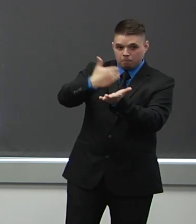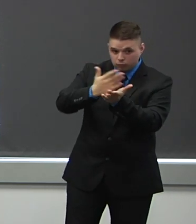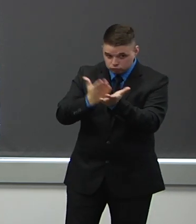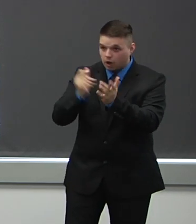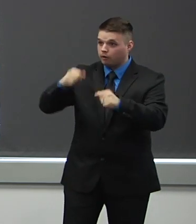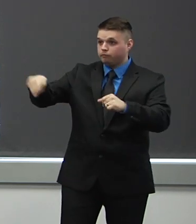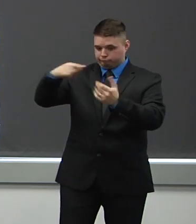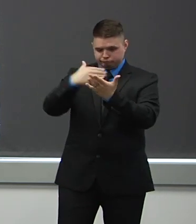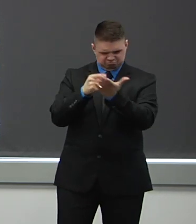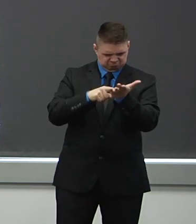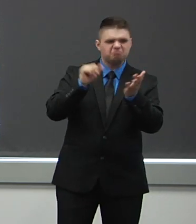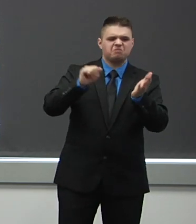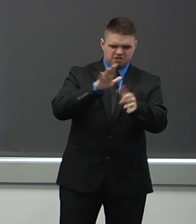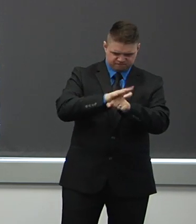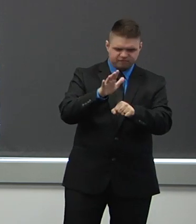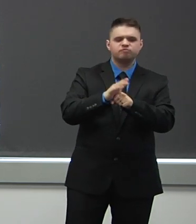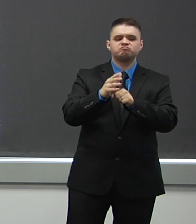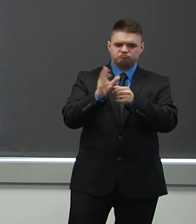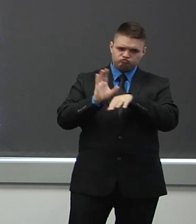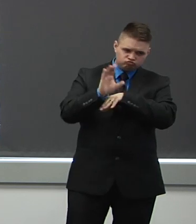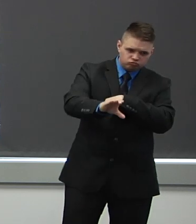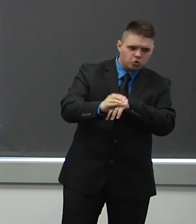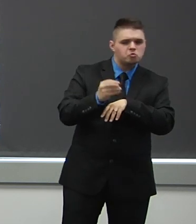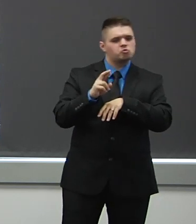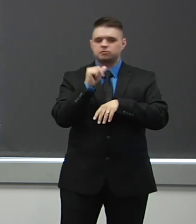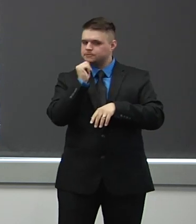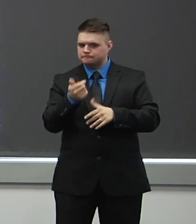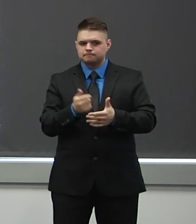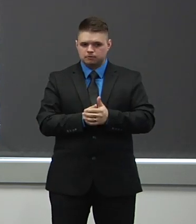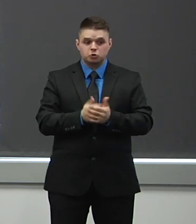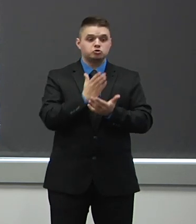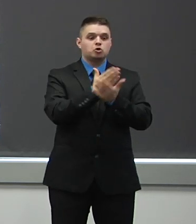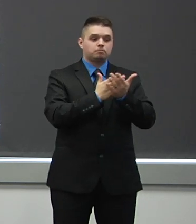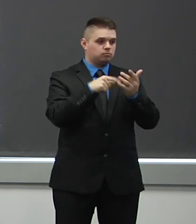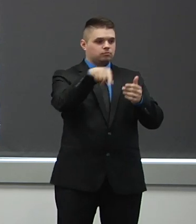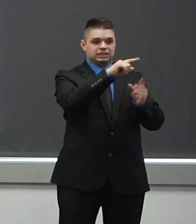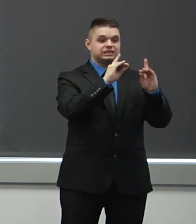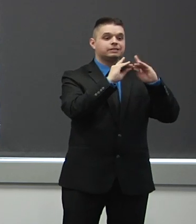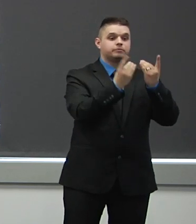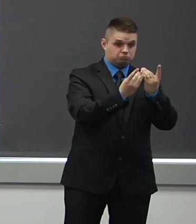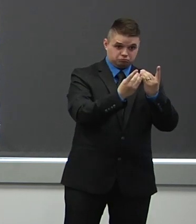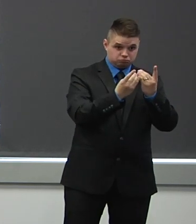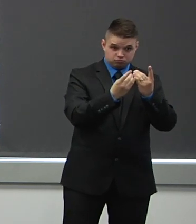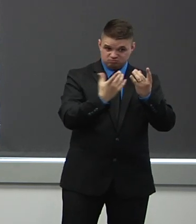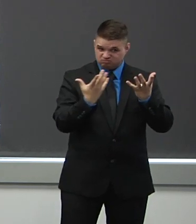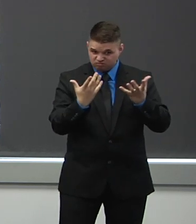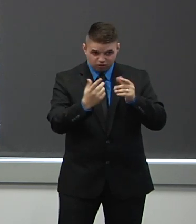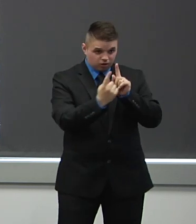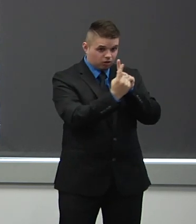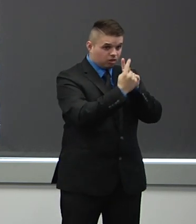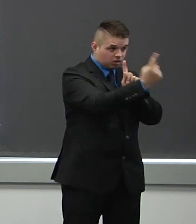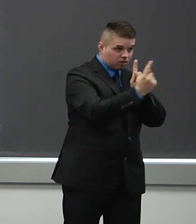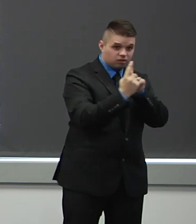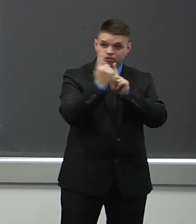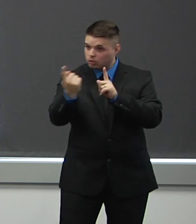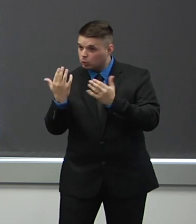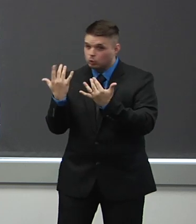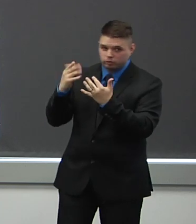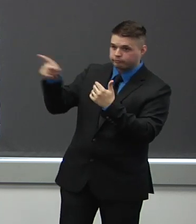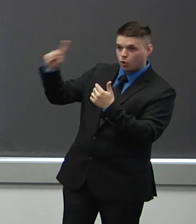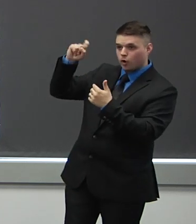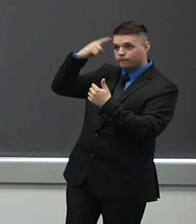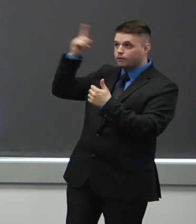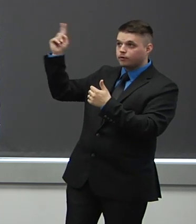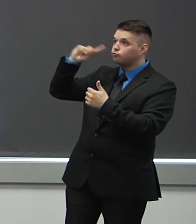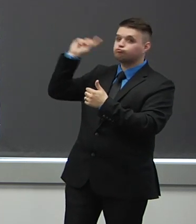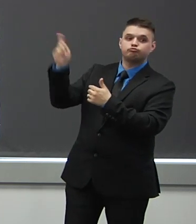we do have districts in Oregon right now that are, depending on where we're at with social distancing at the time, or considering early starts into next year as well to